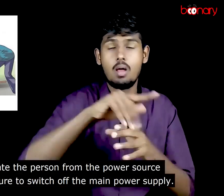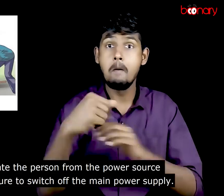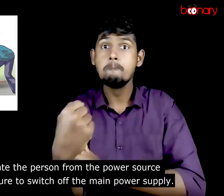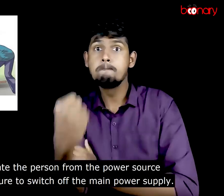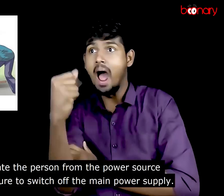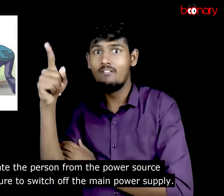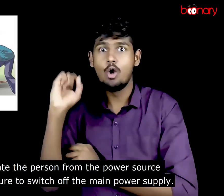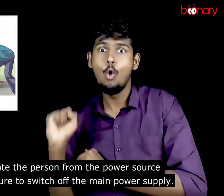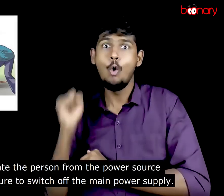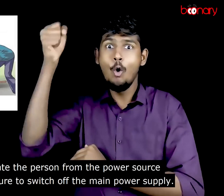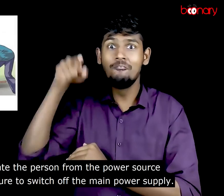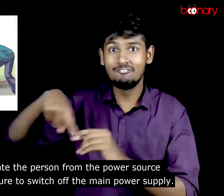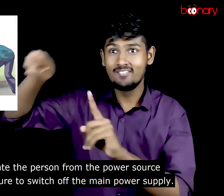power supply.